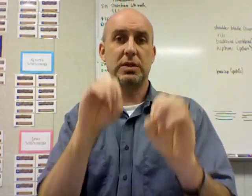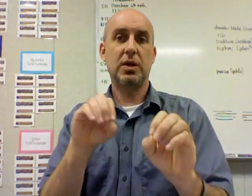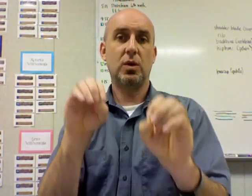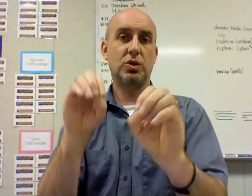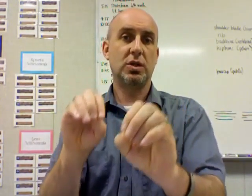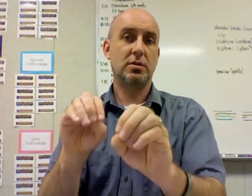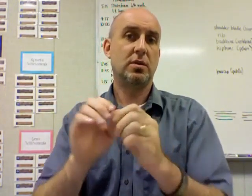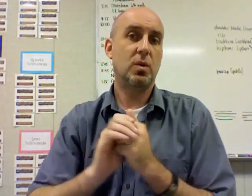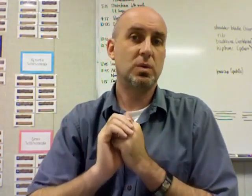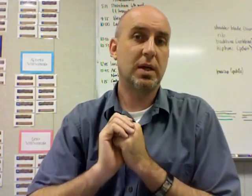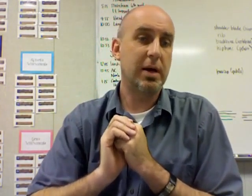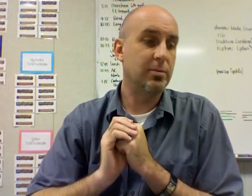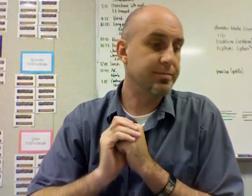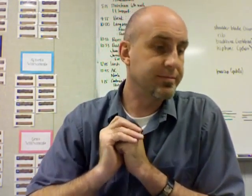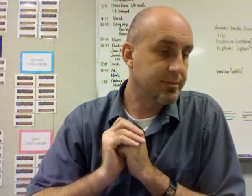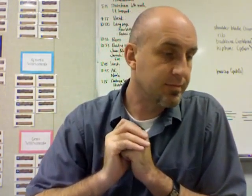sign ocean, the O's come out.